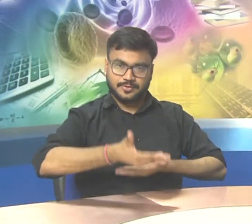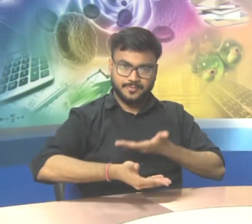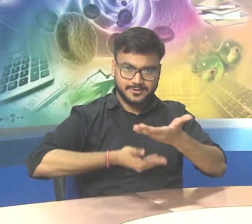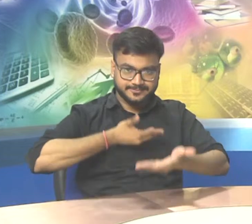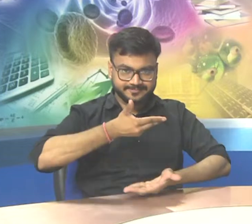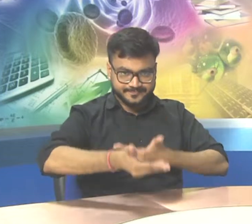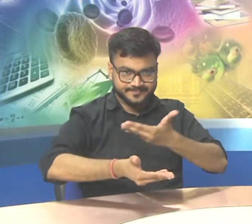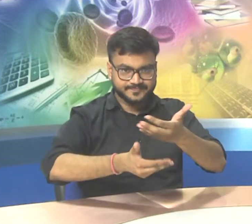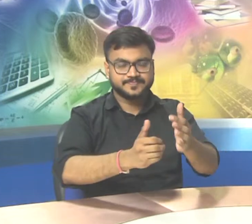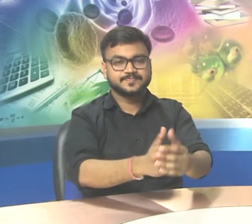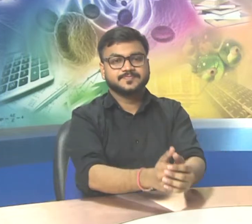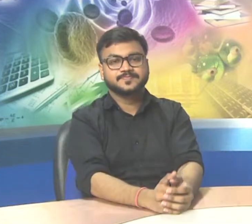Welcome back to our classes.